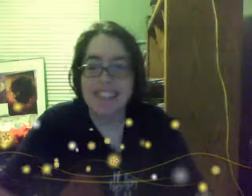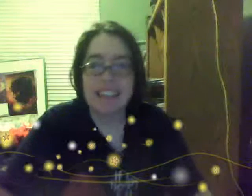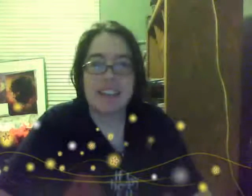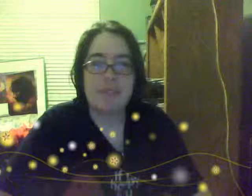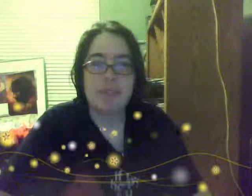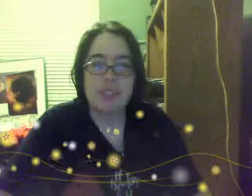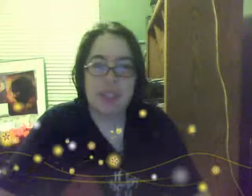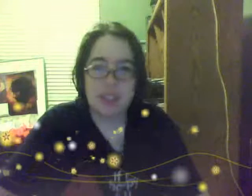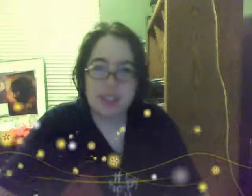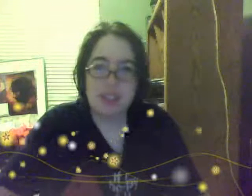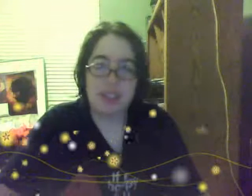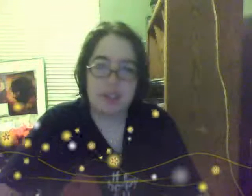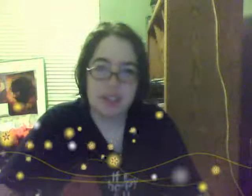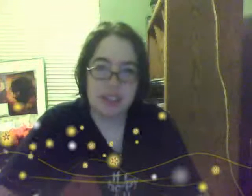And I have been jashykins owner at